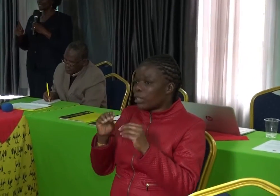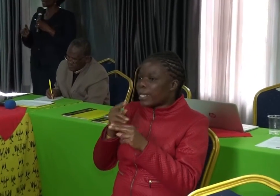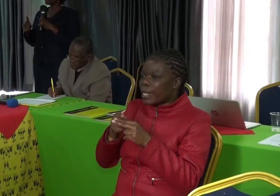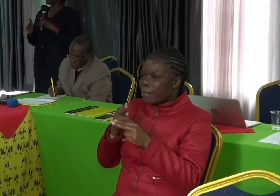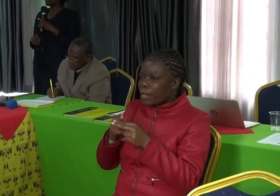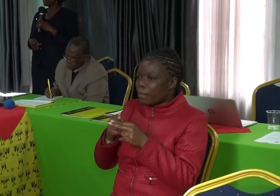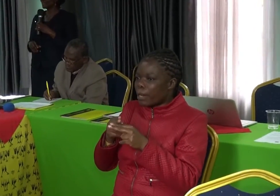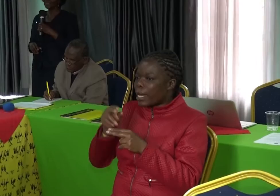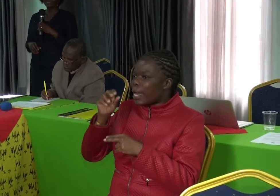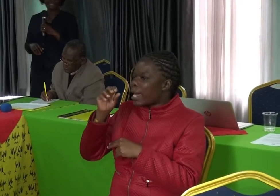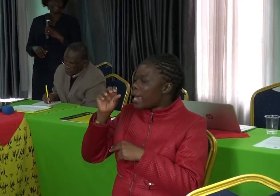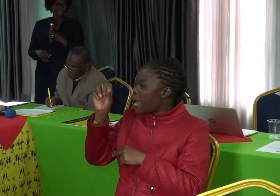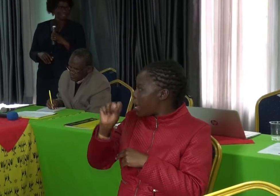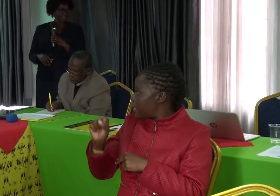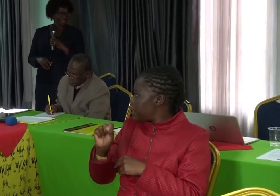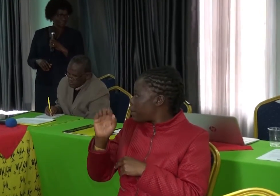it SBTD.